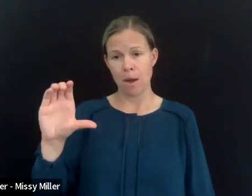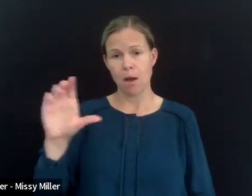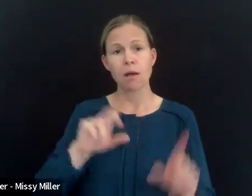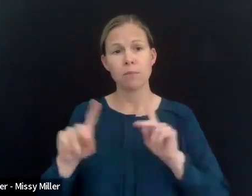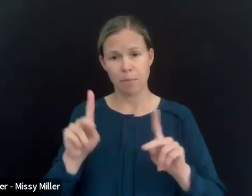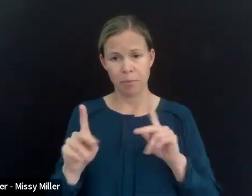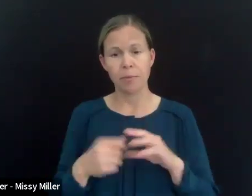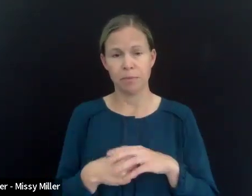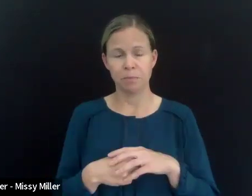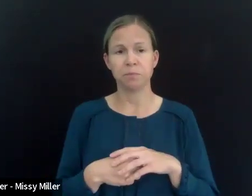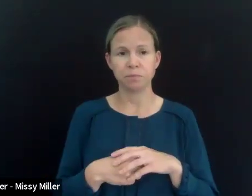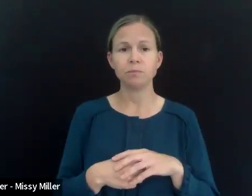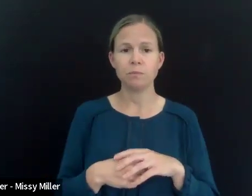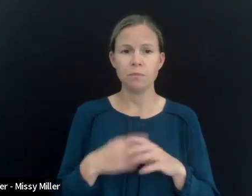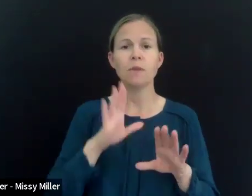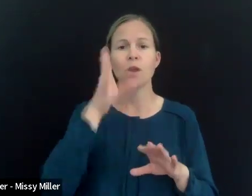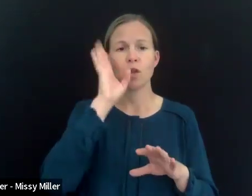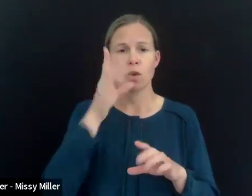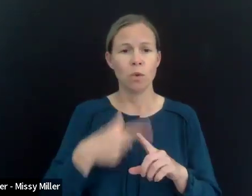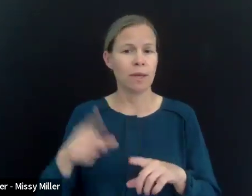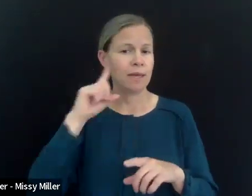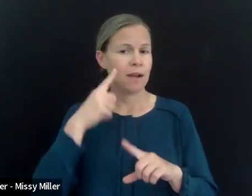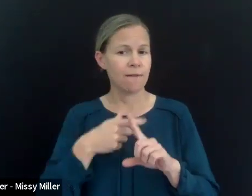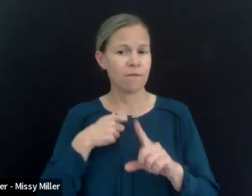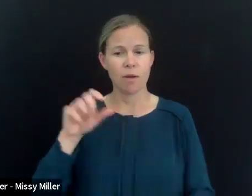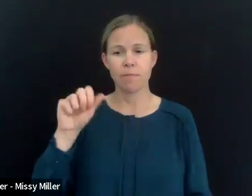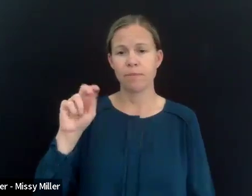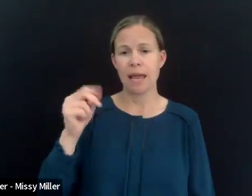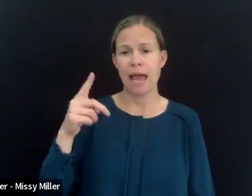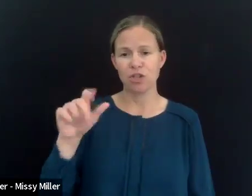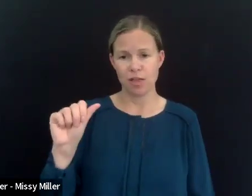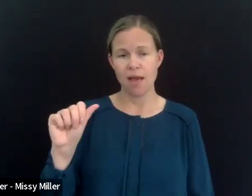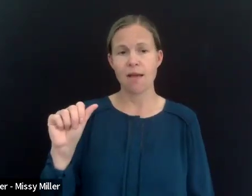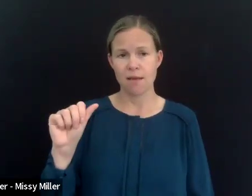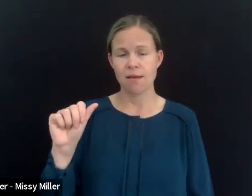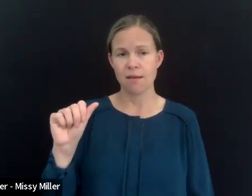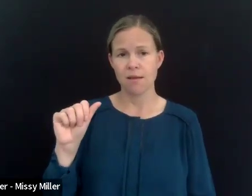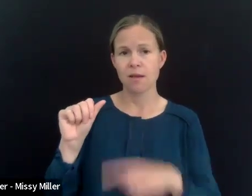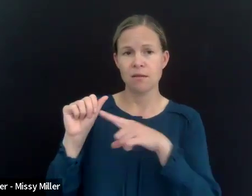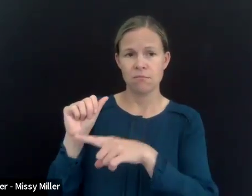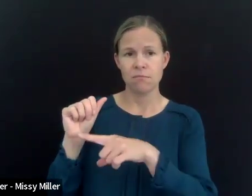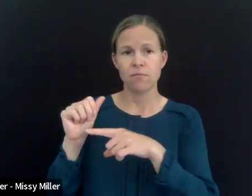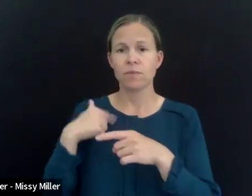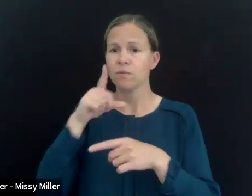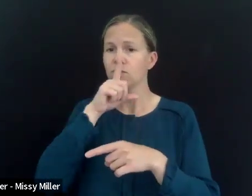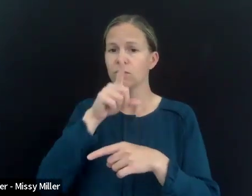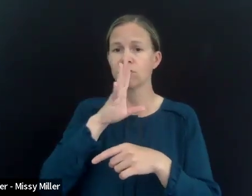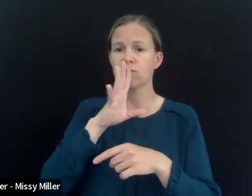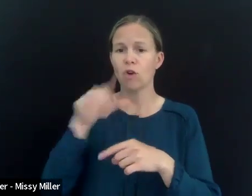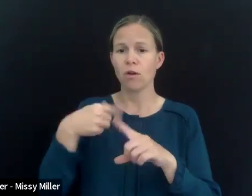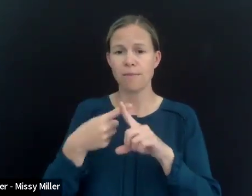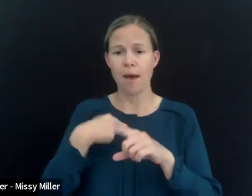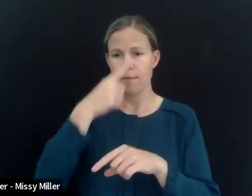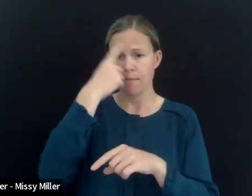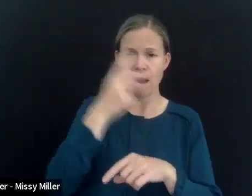to hear from Angela Aina from Black Mamas Matter Alliance, a Black woman-led cross-sector alliance that centers Black